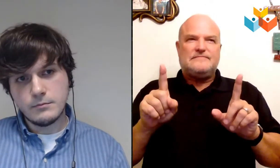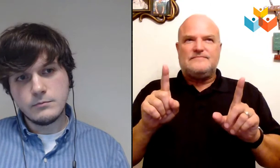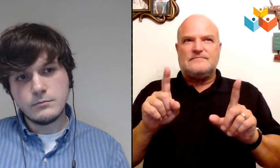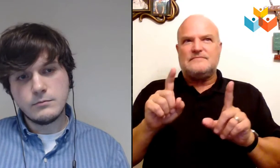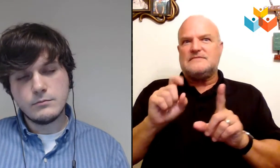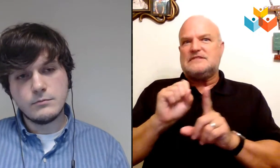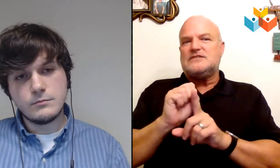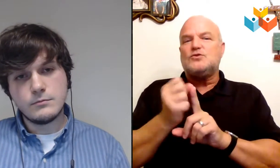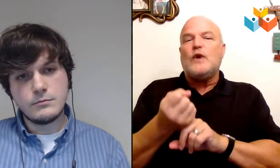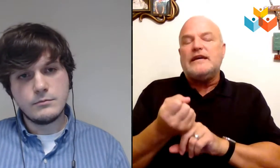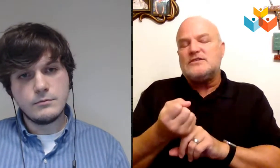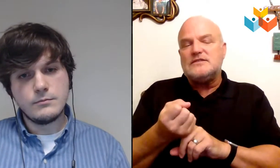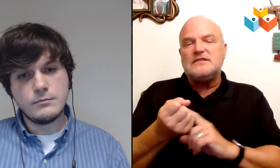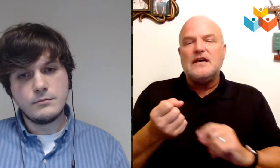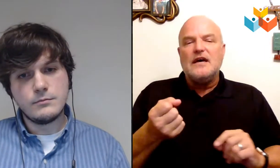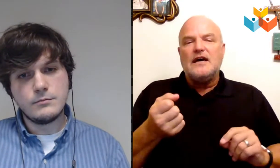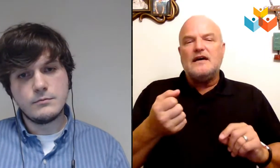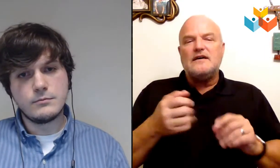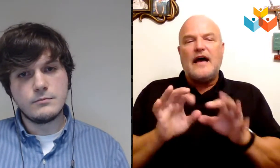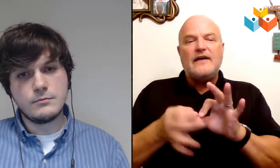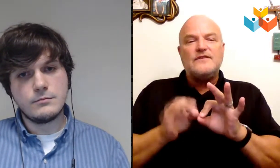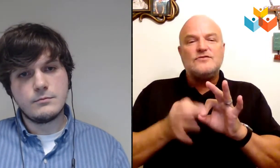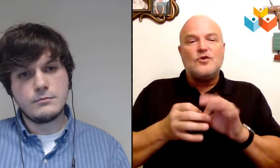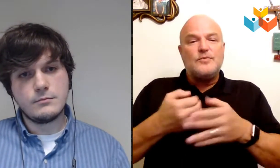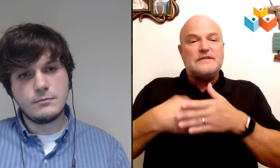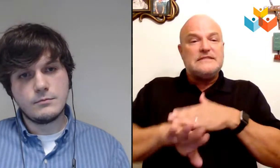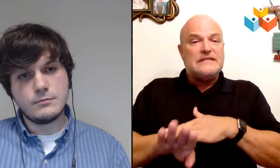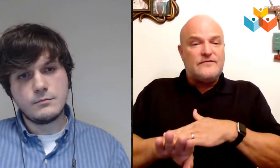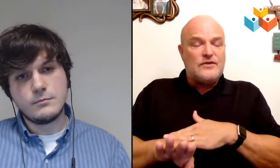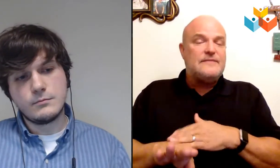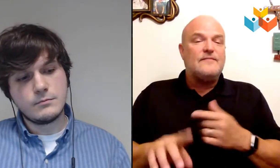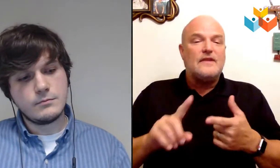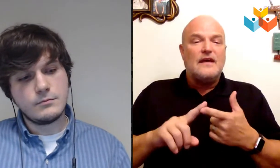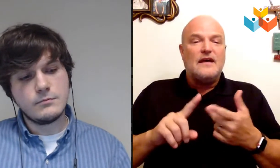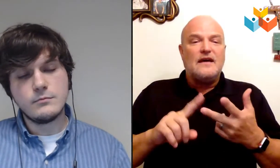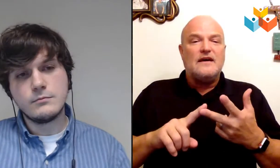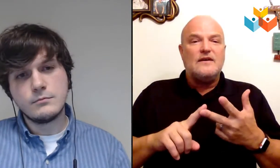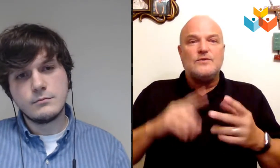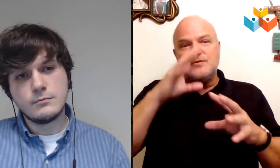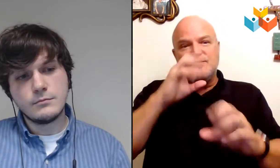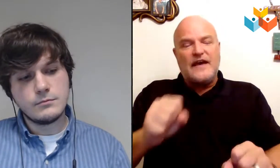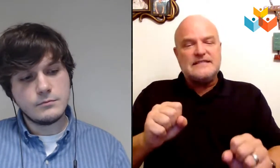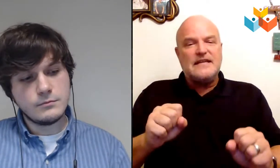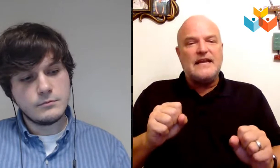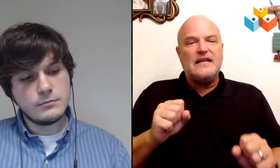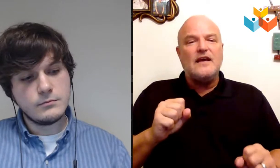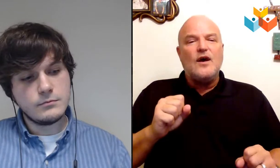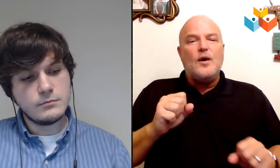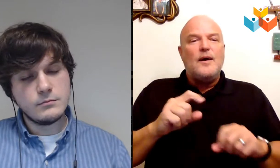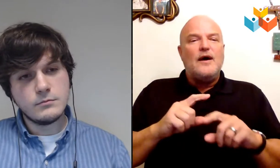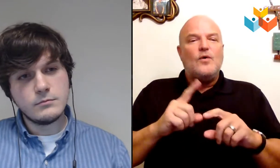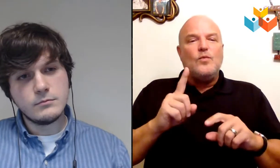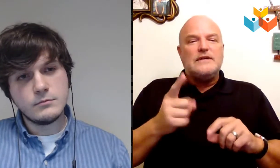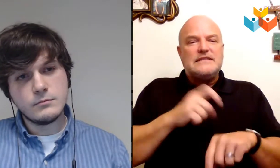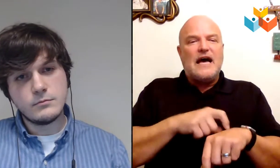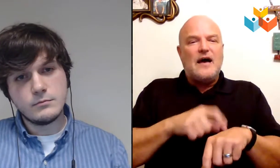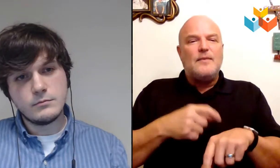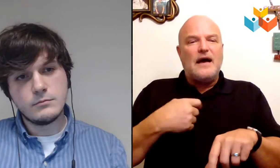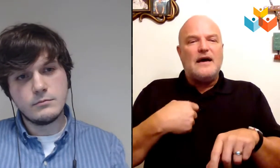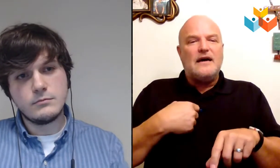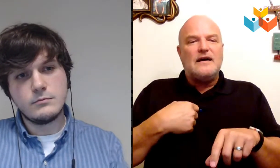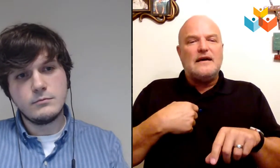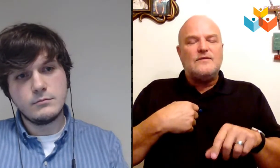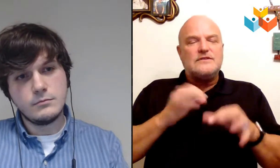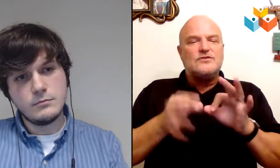different situations. I've interpreted delivery, which was fascinating. One